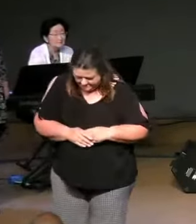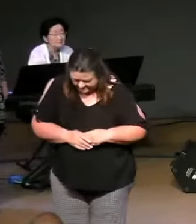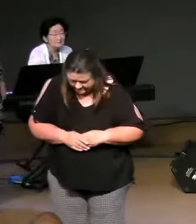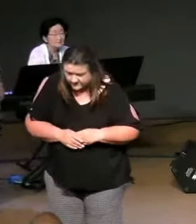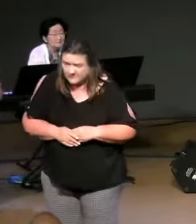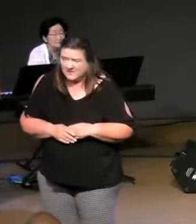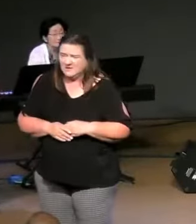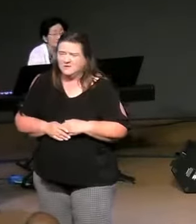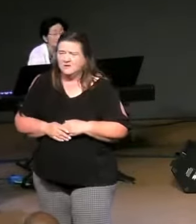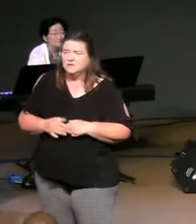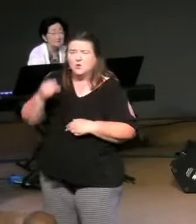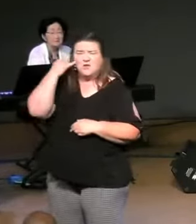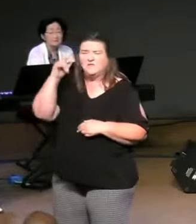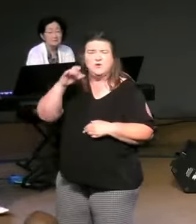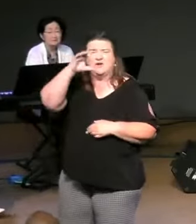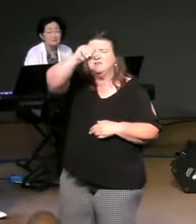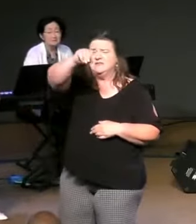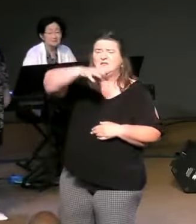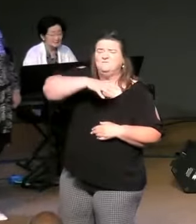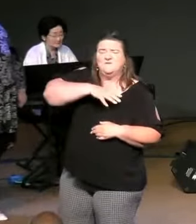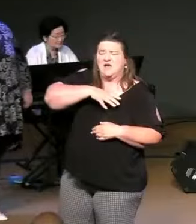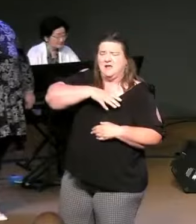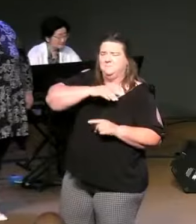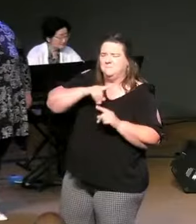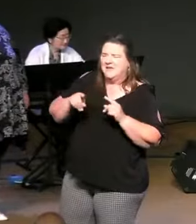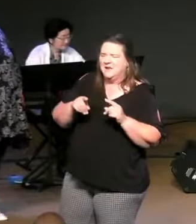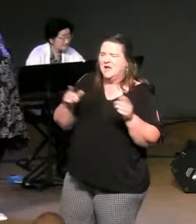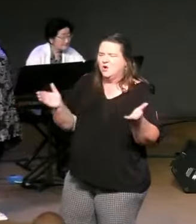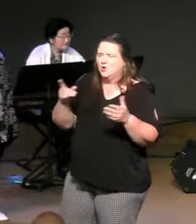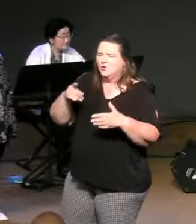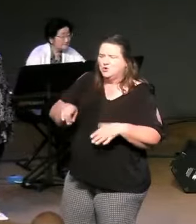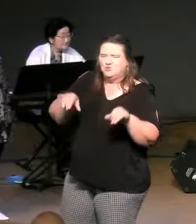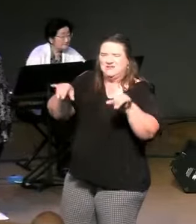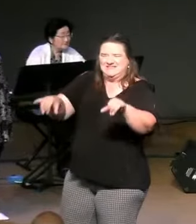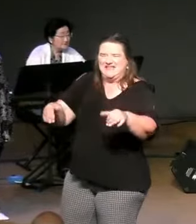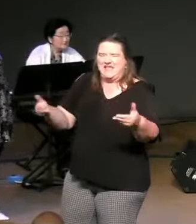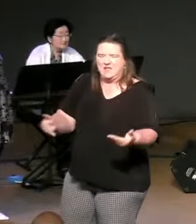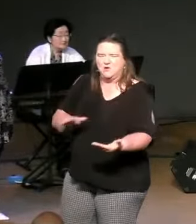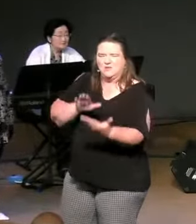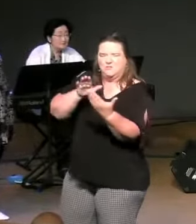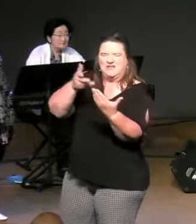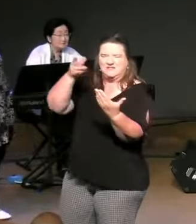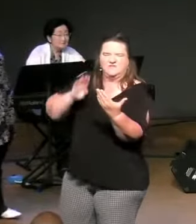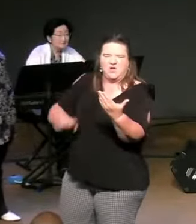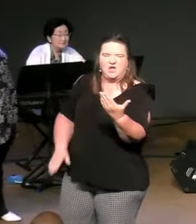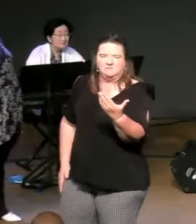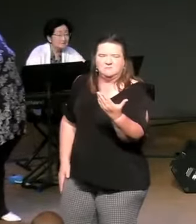remain here in the presence of God, you're welcome to do so.